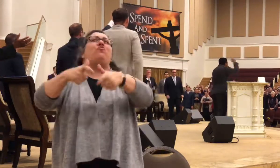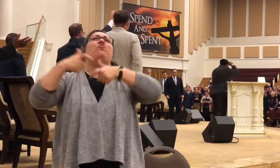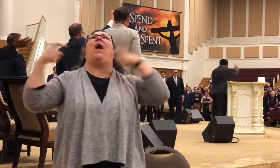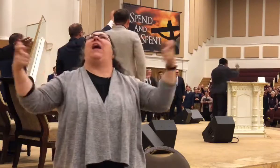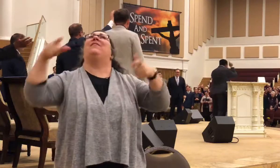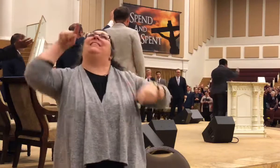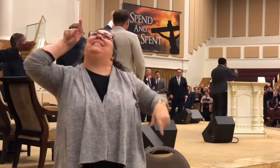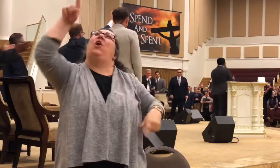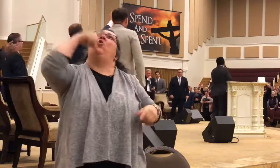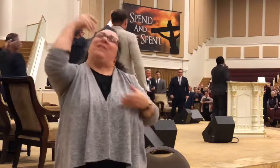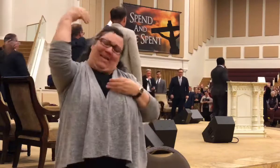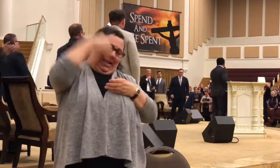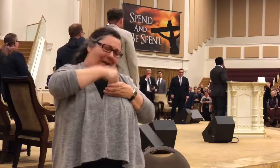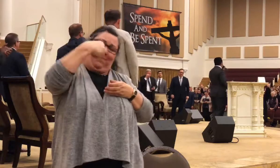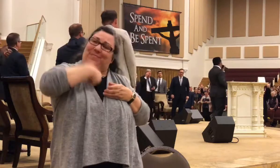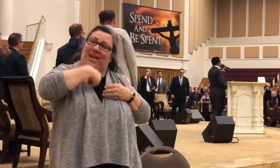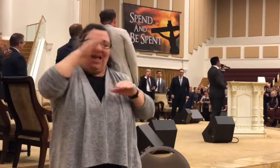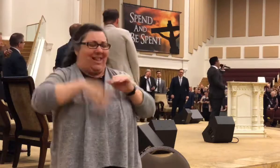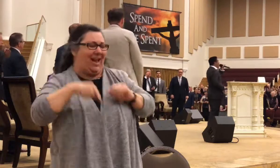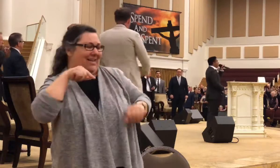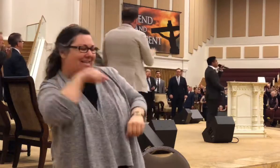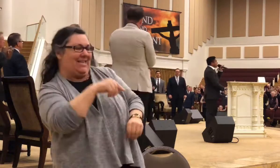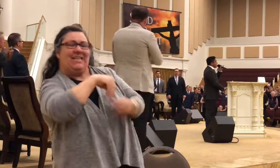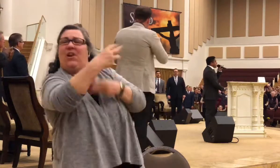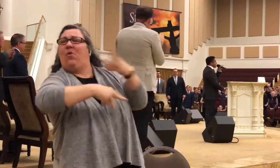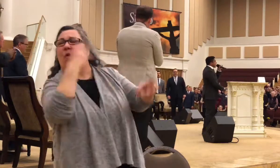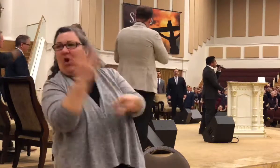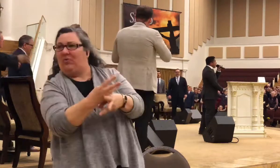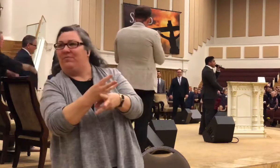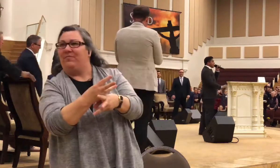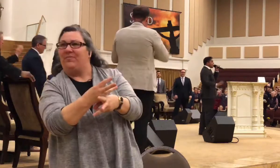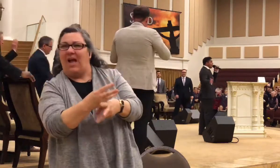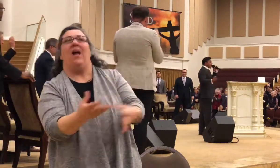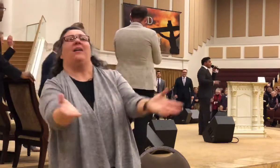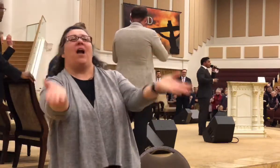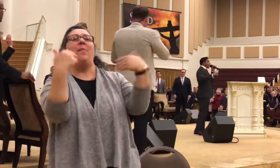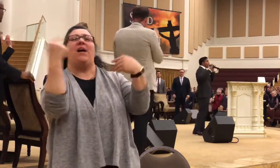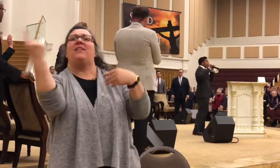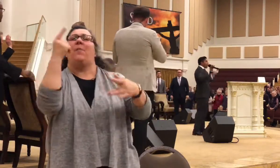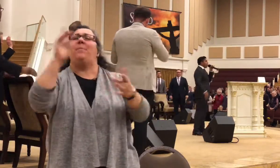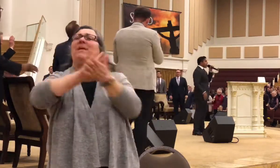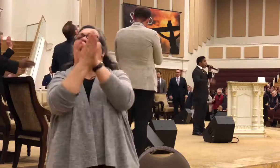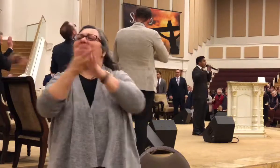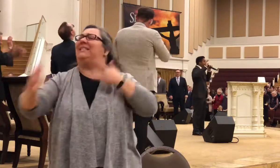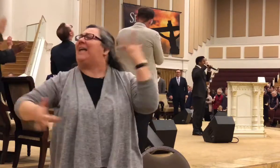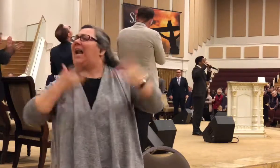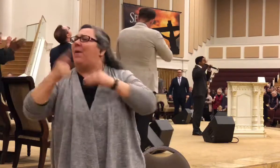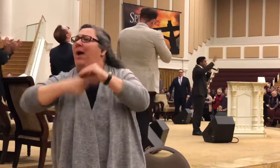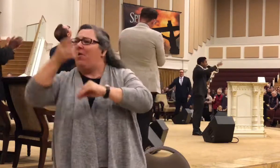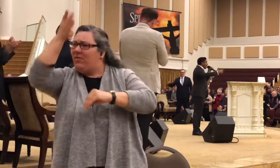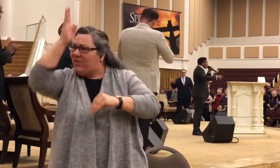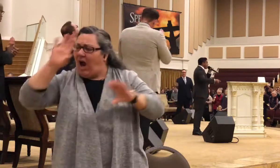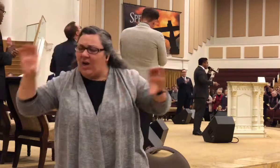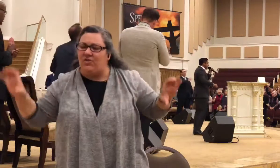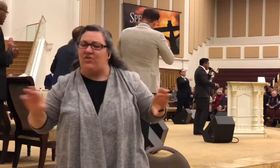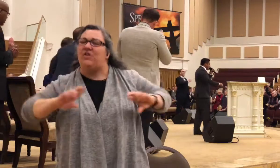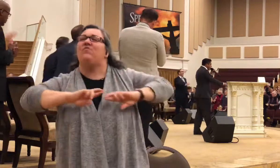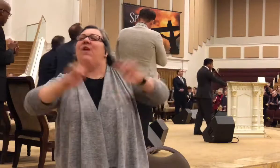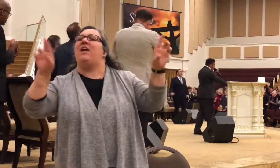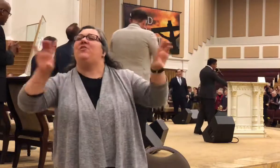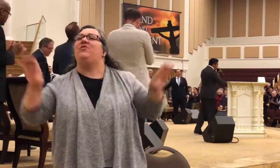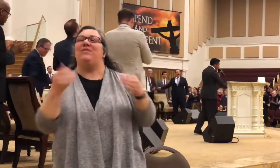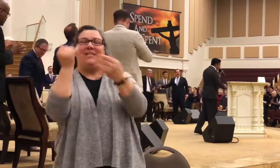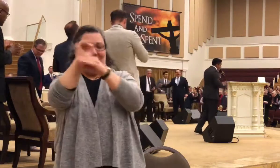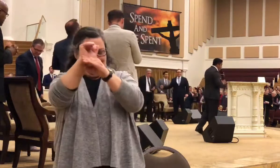He that is in me than he that is in the world. Come on, somebody get excited about what God is about to do